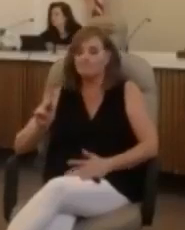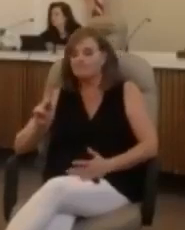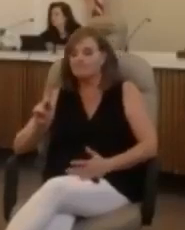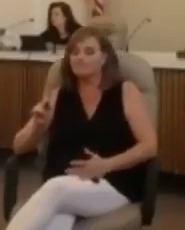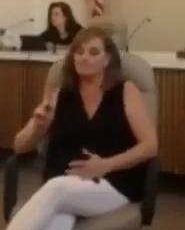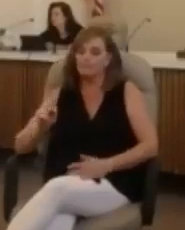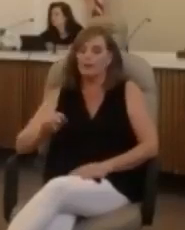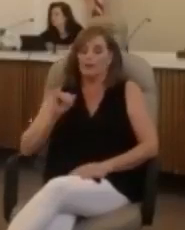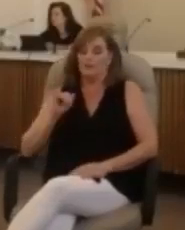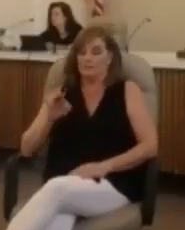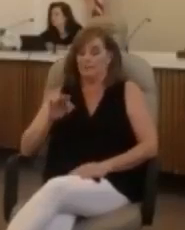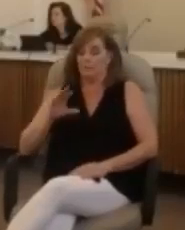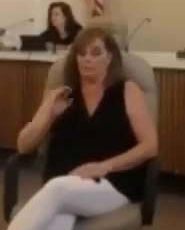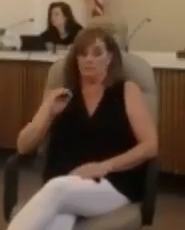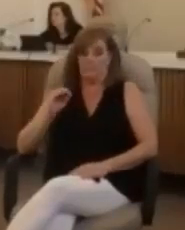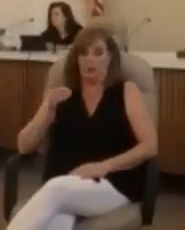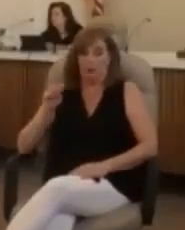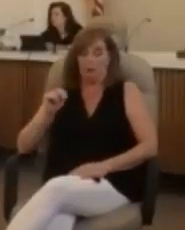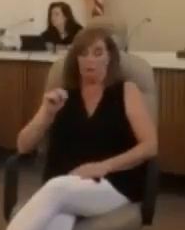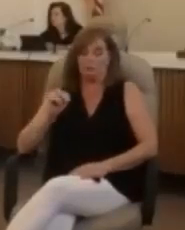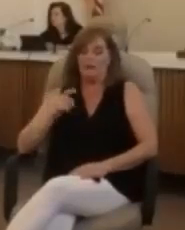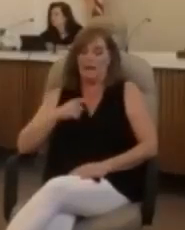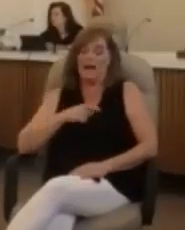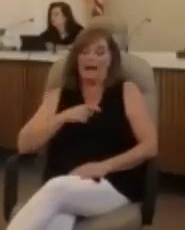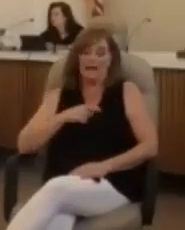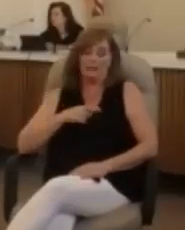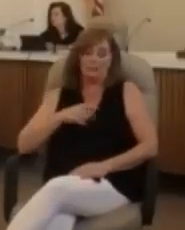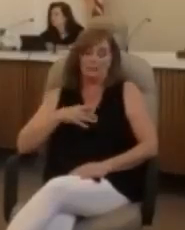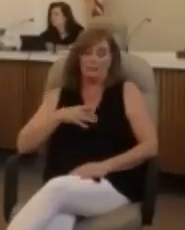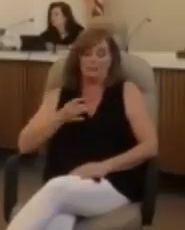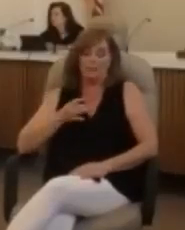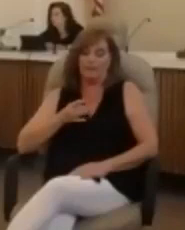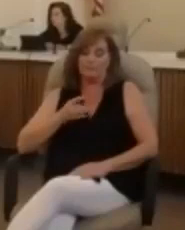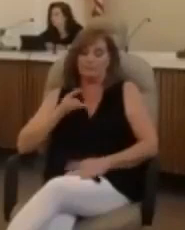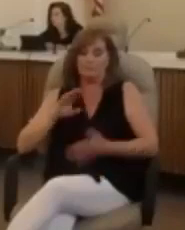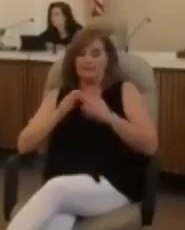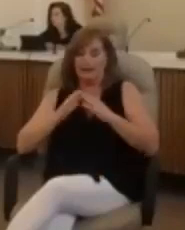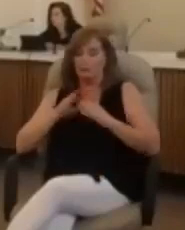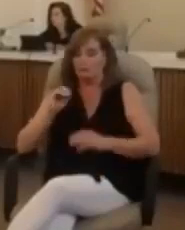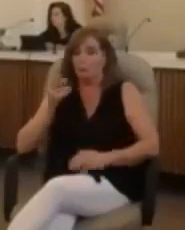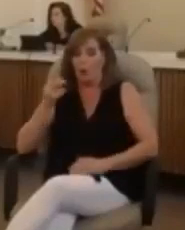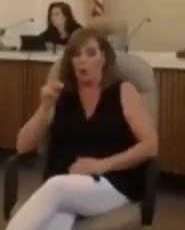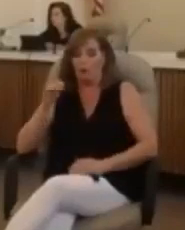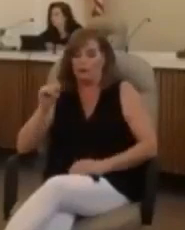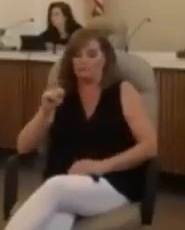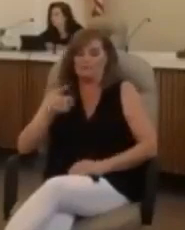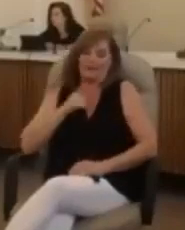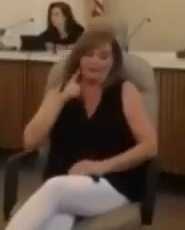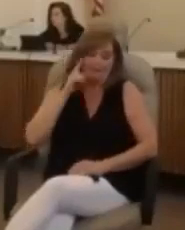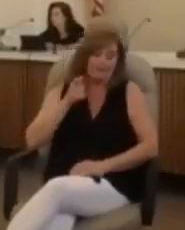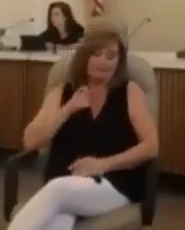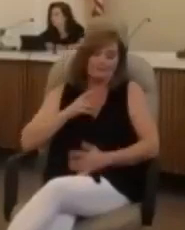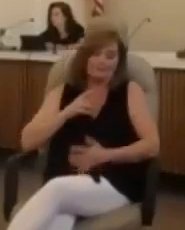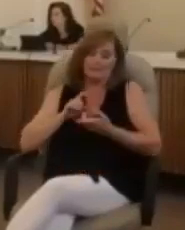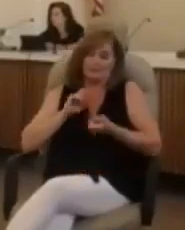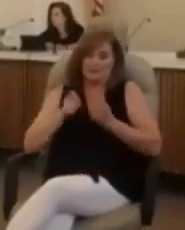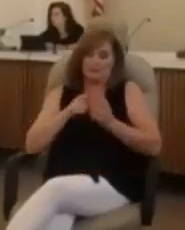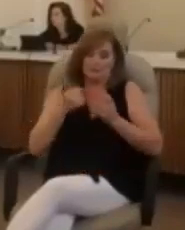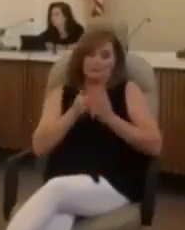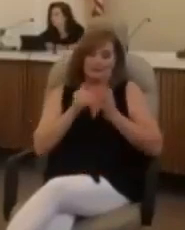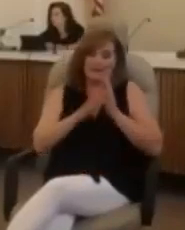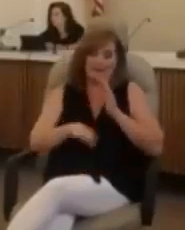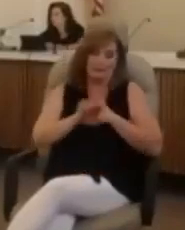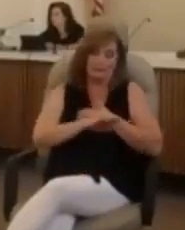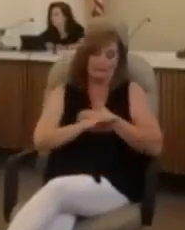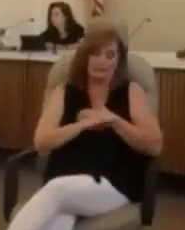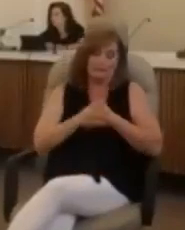going to be owned by anybody, I would like to see the town own it. I again think that does change that neighborhood, having a park